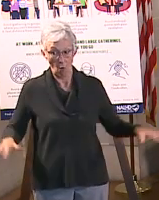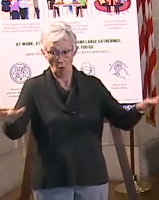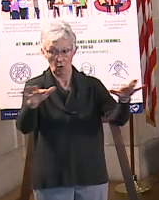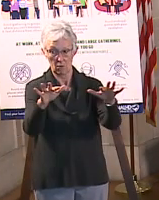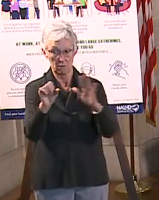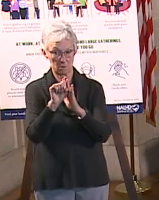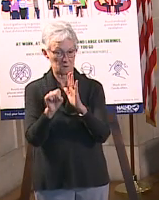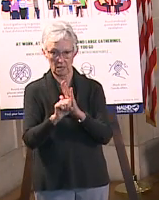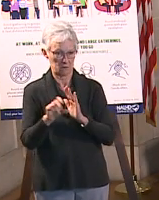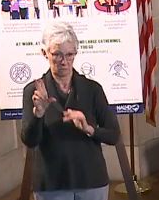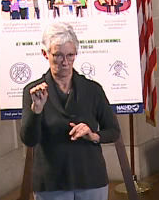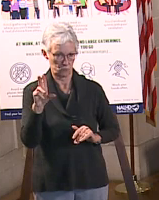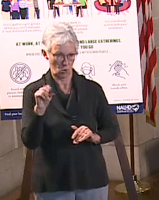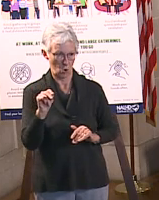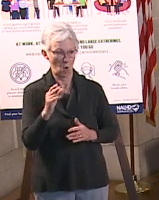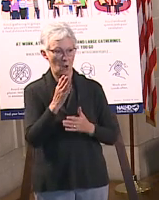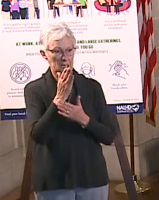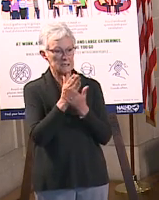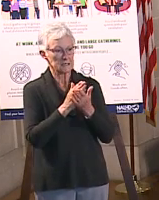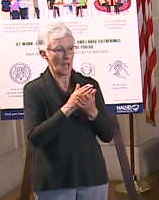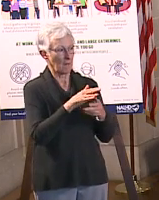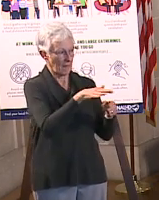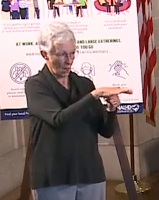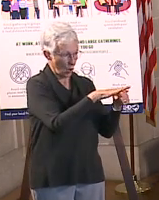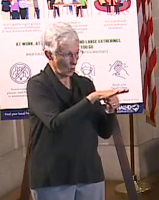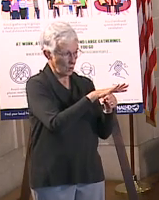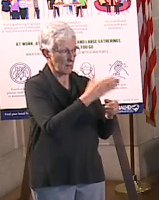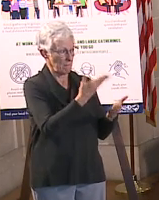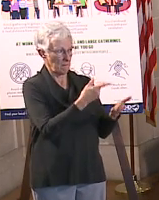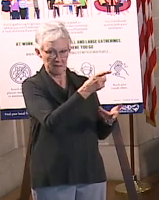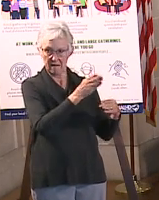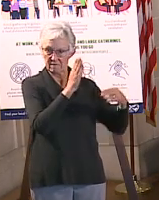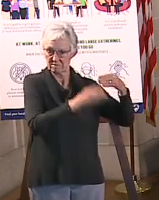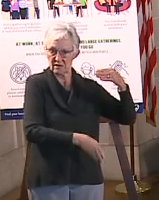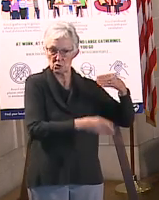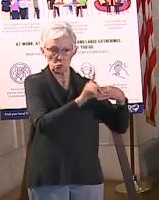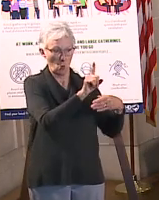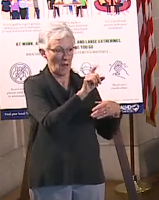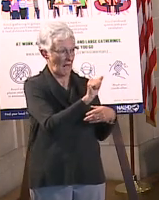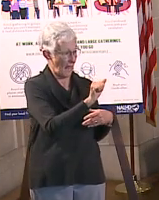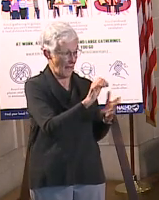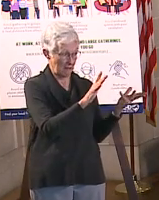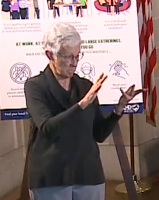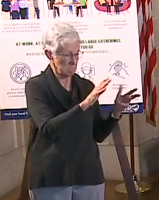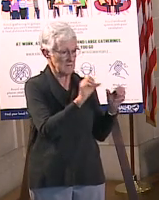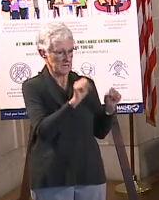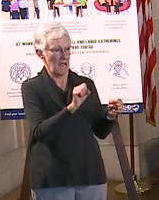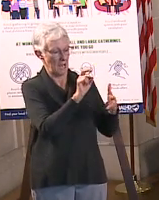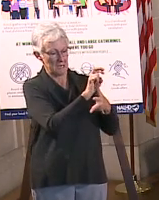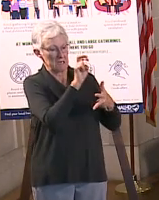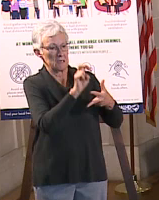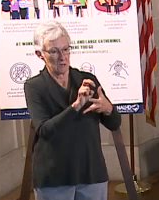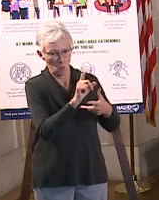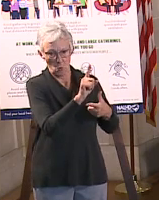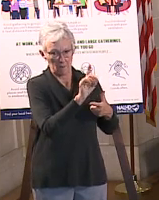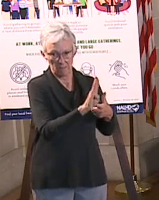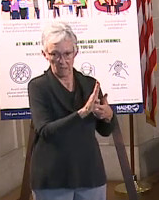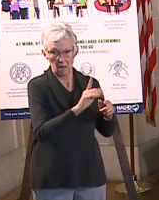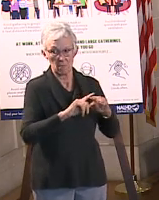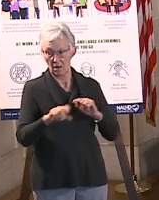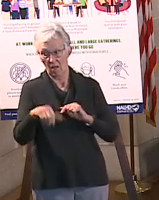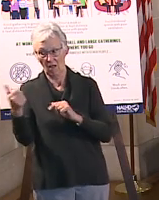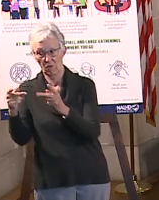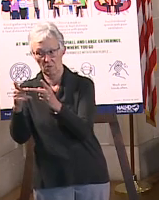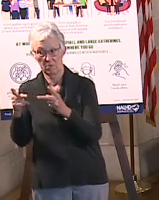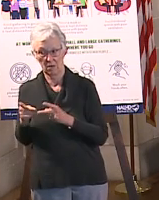phase 1B before other areas in the state. It just depends on how many vaccines we have and how fast people get vaccinated and so forth. I